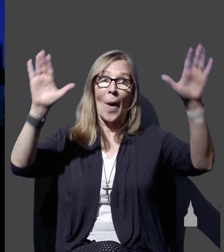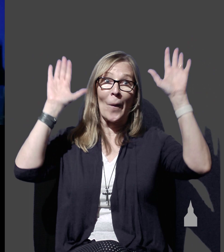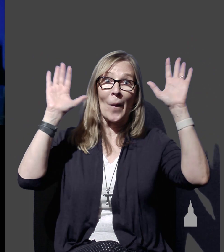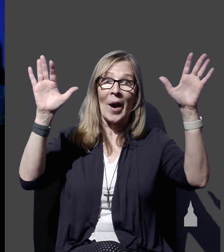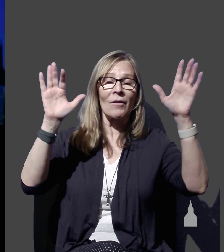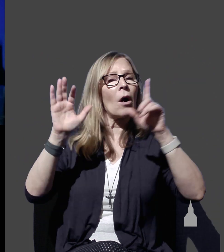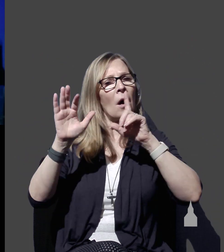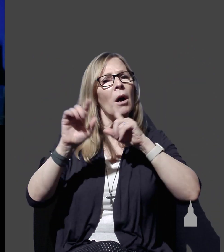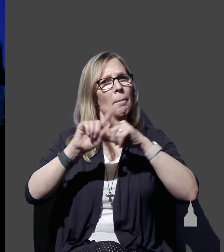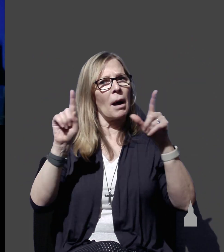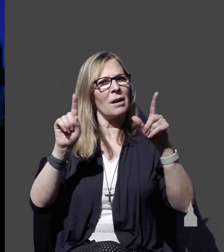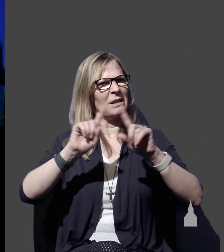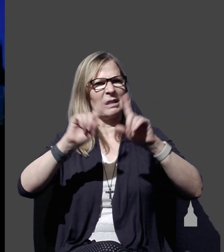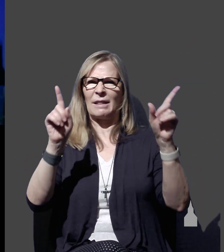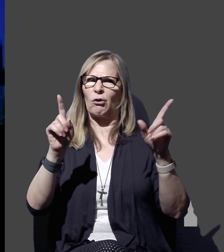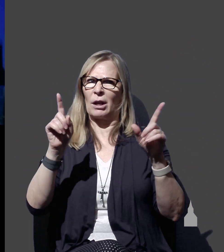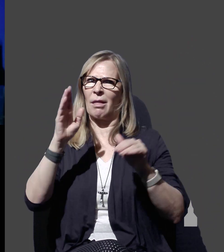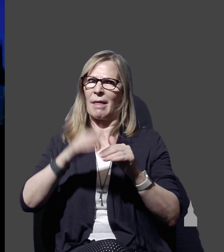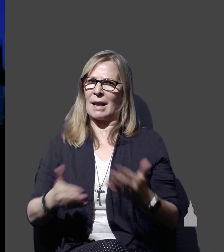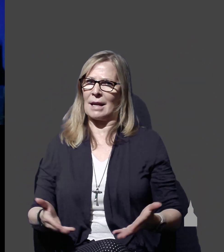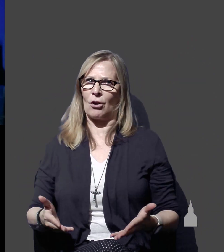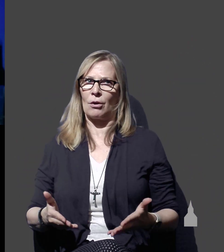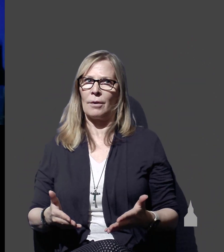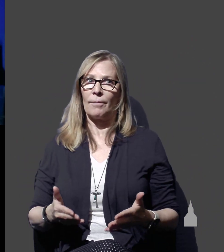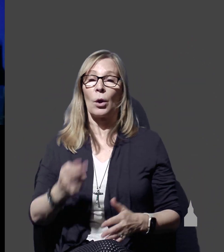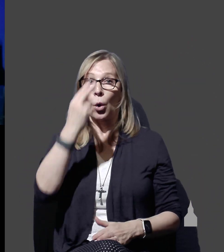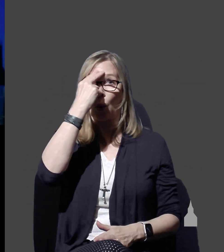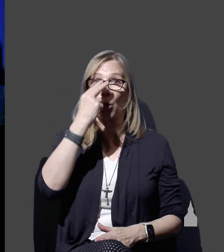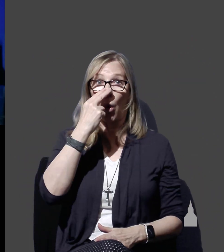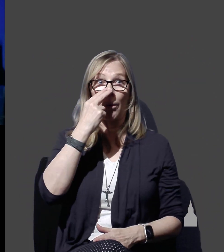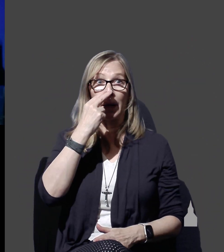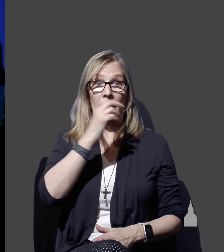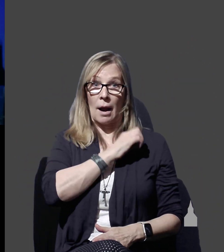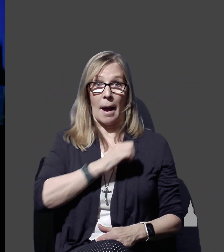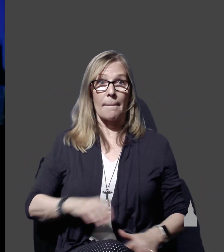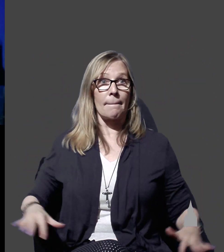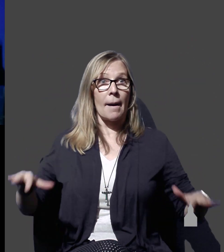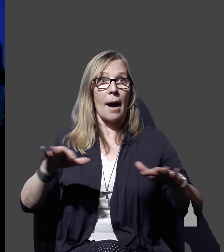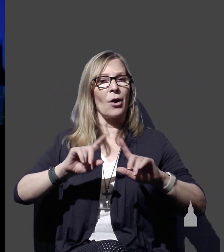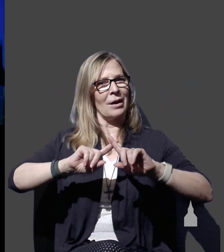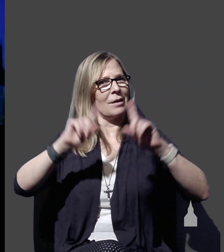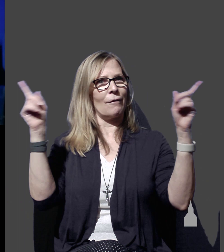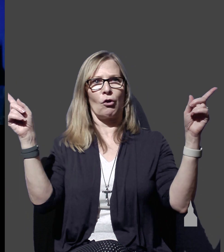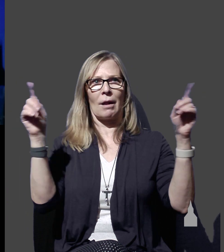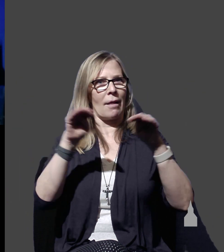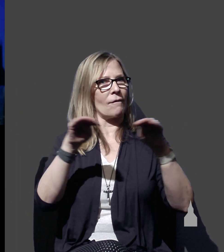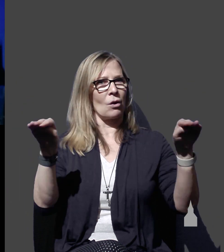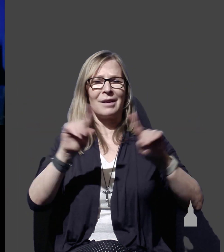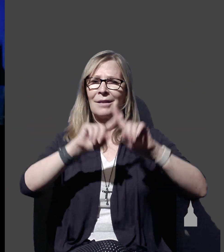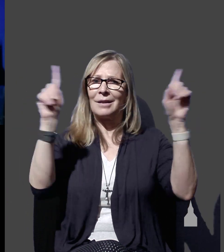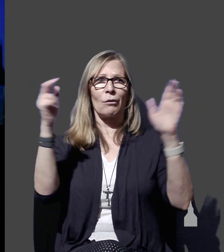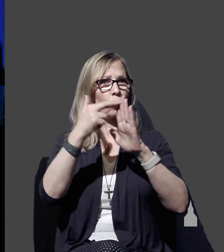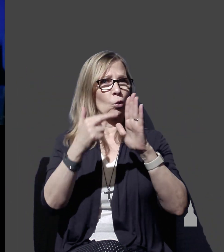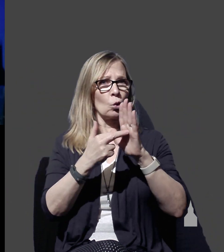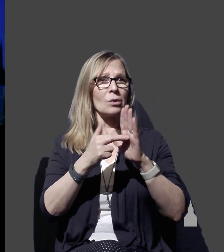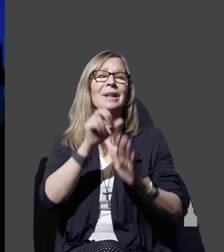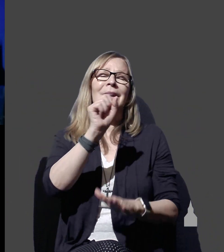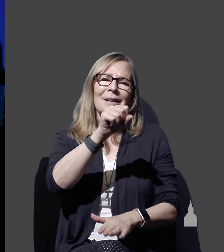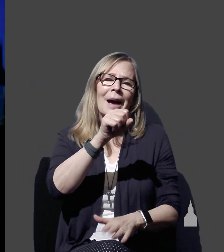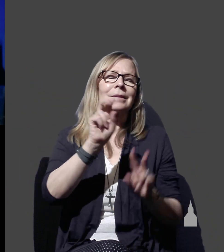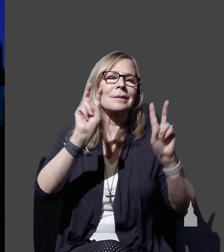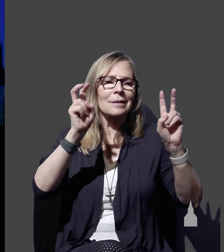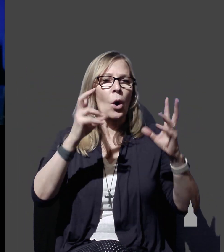was different. Slaves in the Roman Empire occupied a different status. They had different rules. Yes, they were